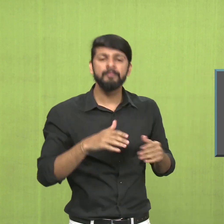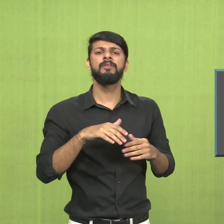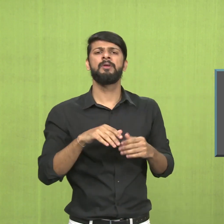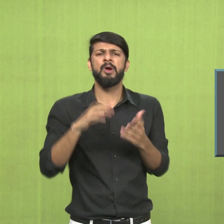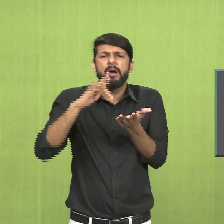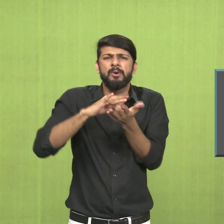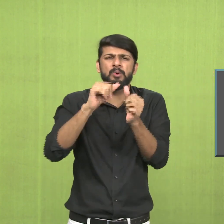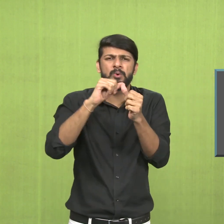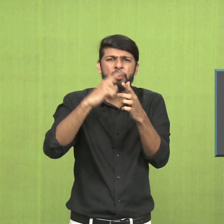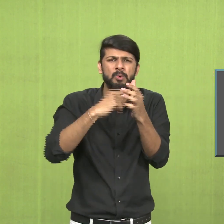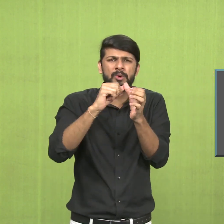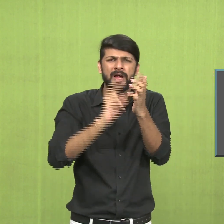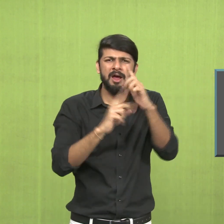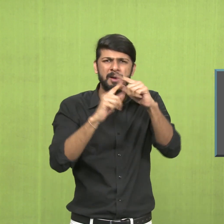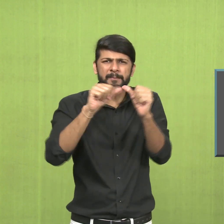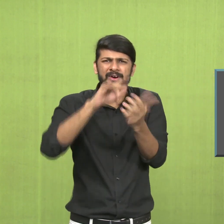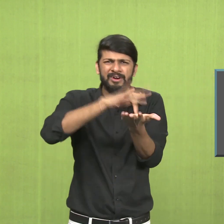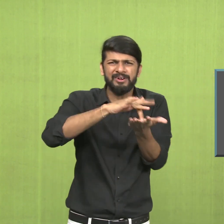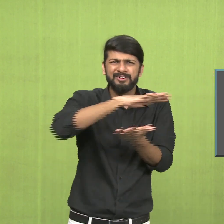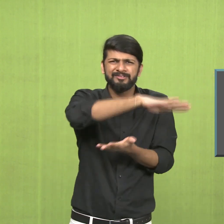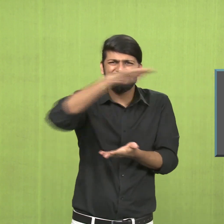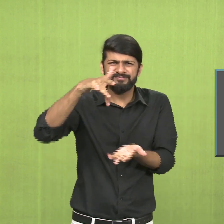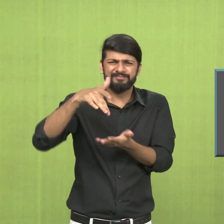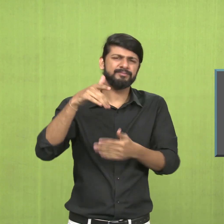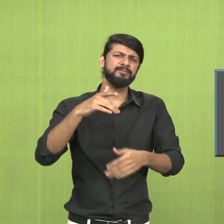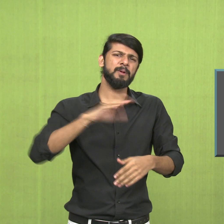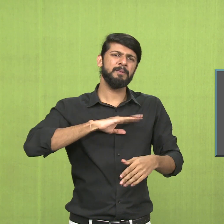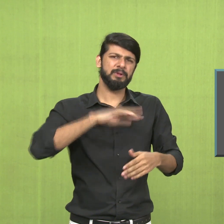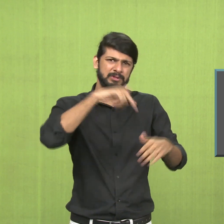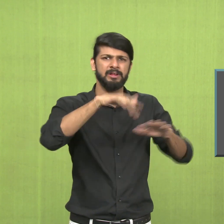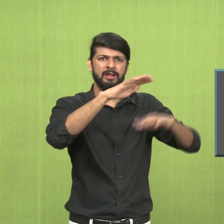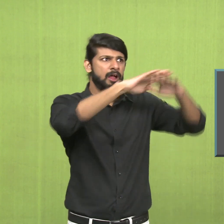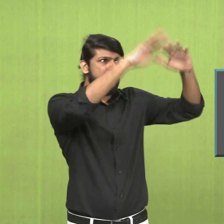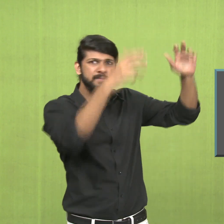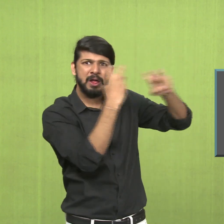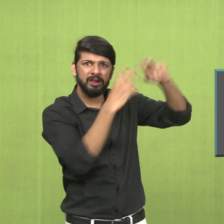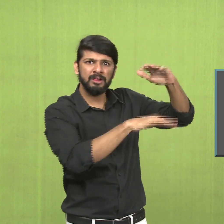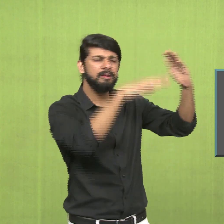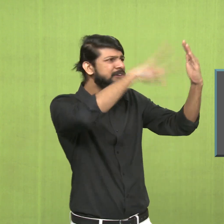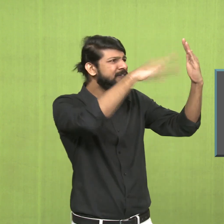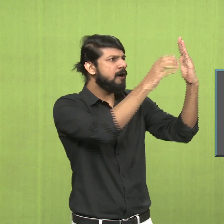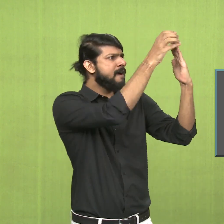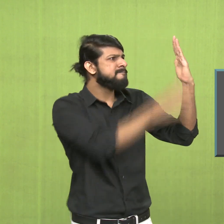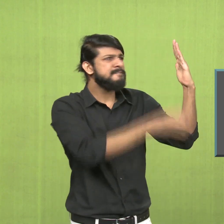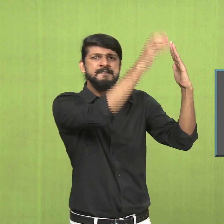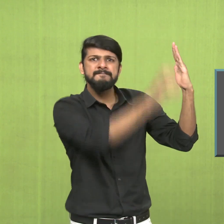and due to the non-availability of various kind of medium, it was directly done on the ceilings or the